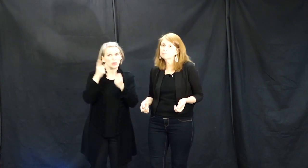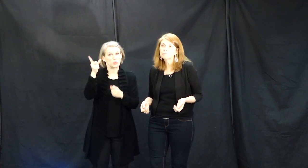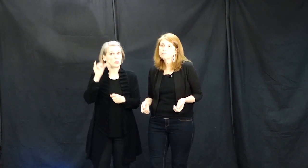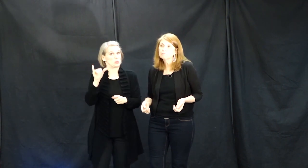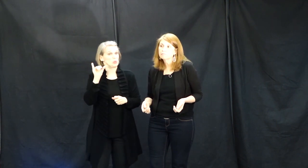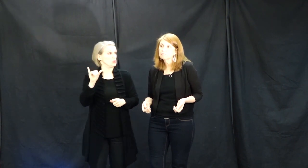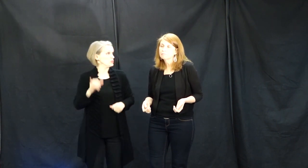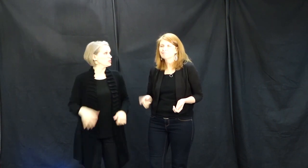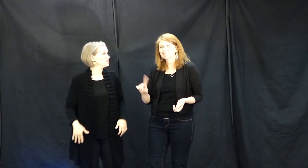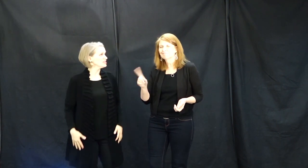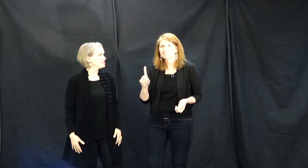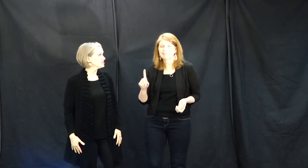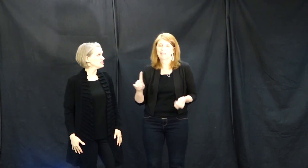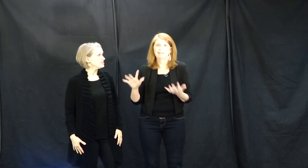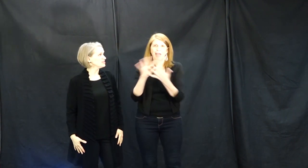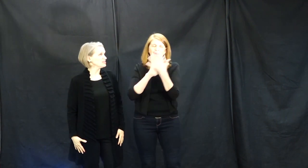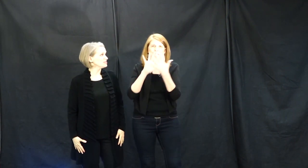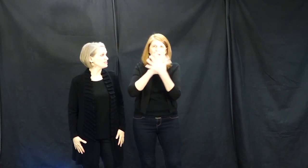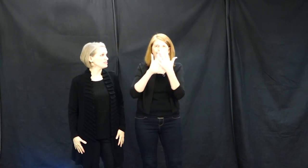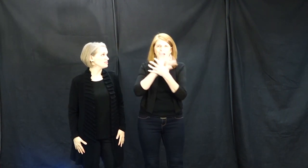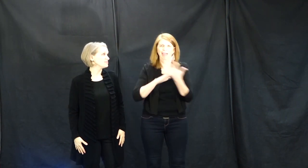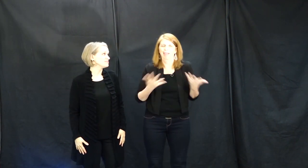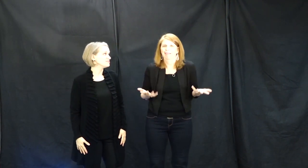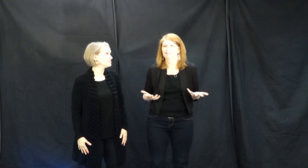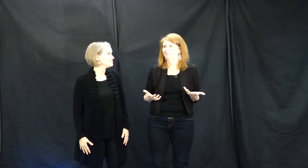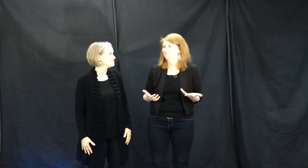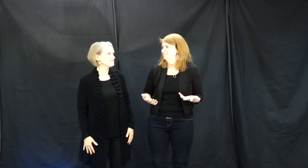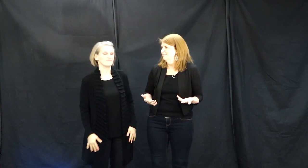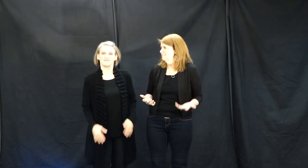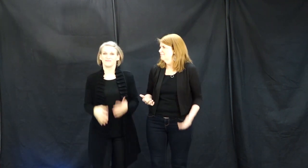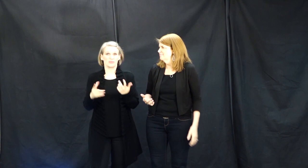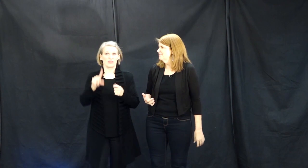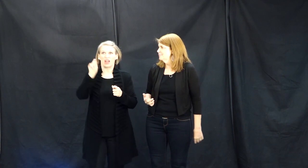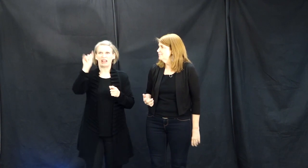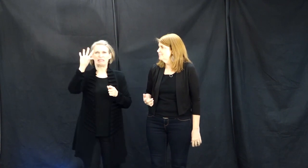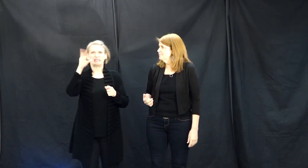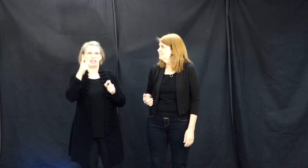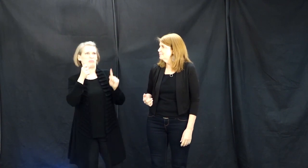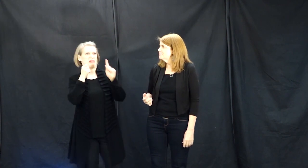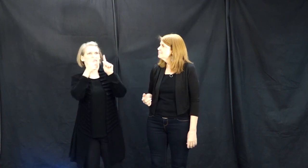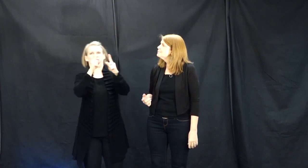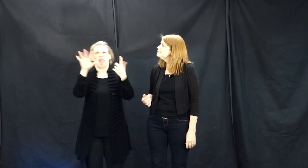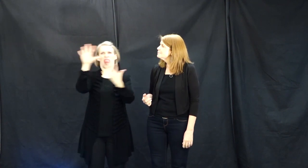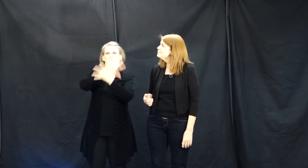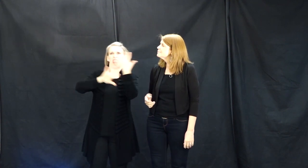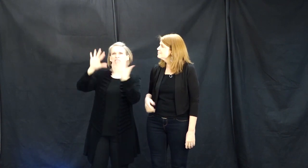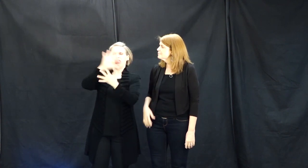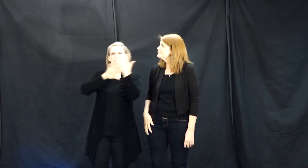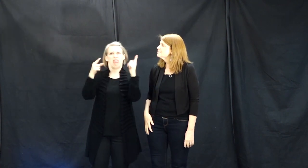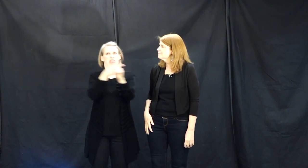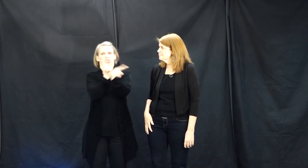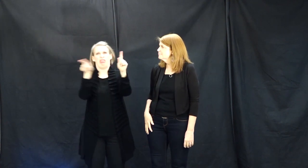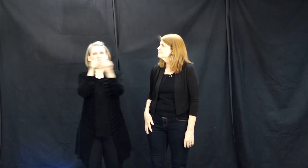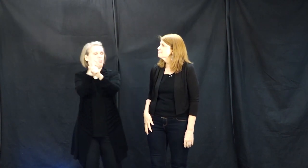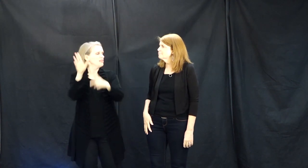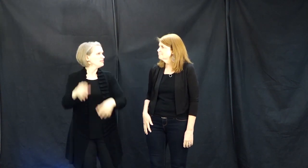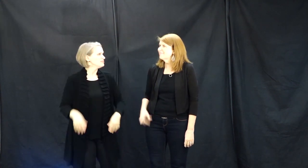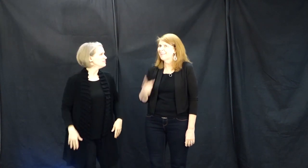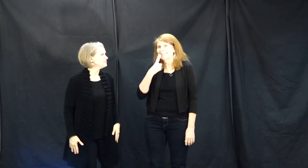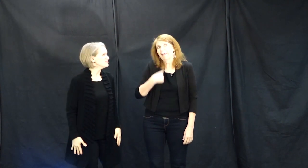very forthcoming on any particular stances. Ask him a question and glances off. He obfuscates, he dances. And they say I'm a Francophile. At